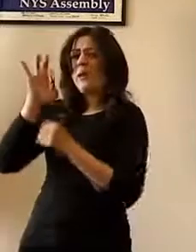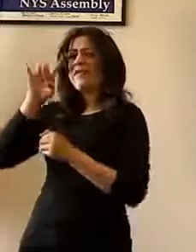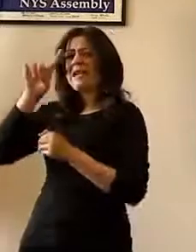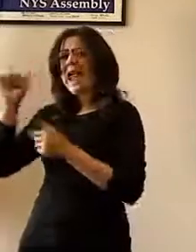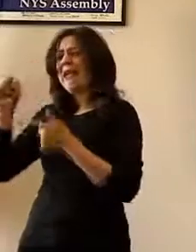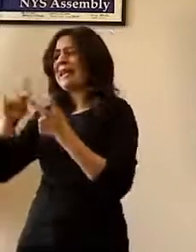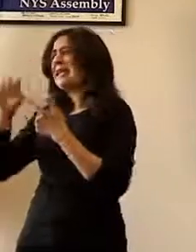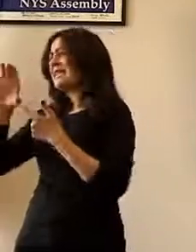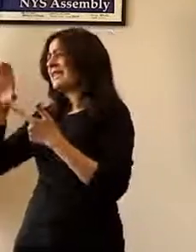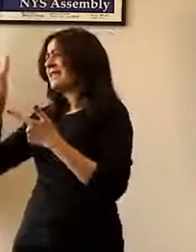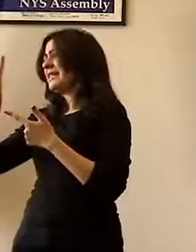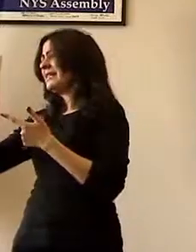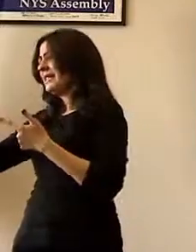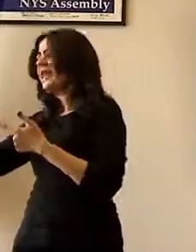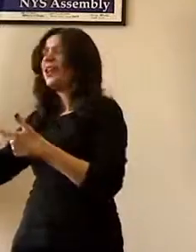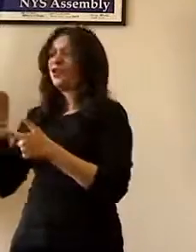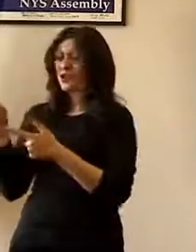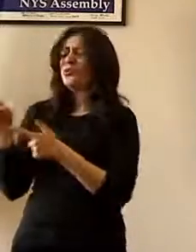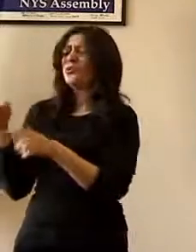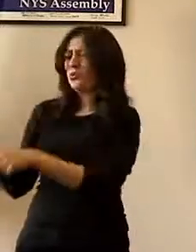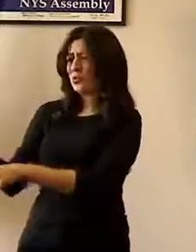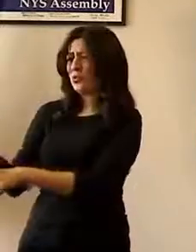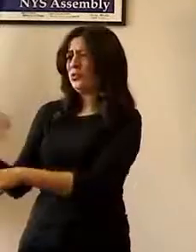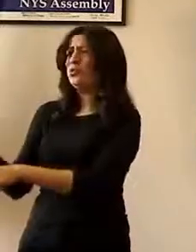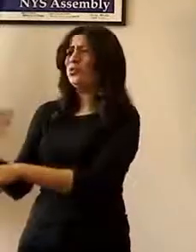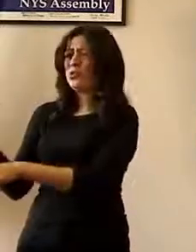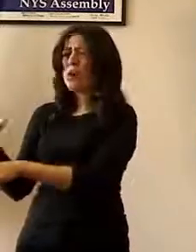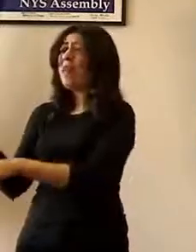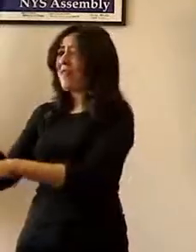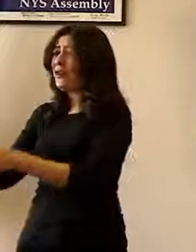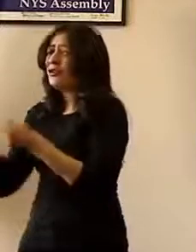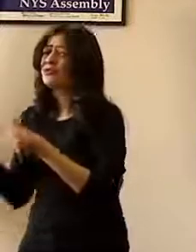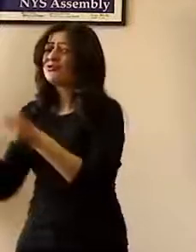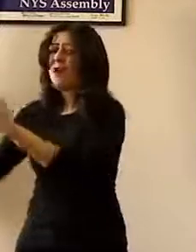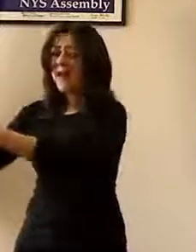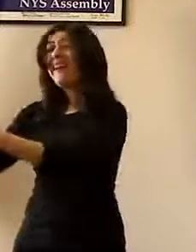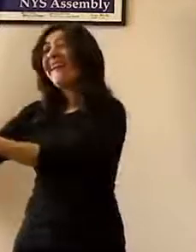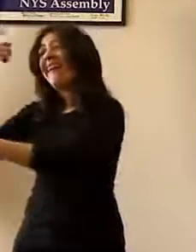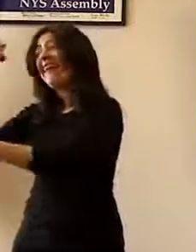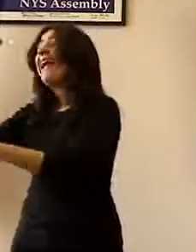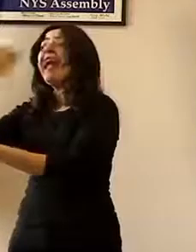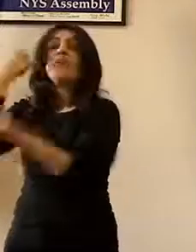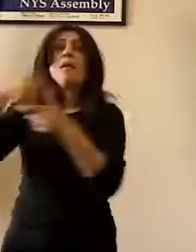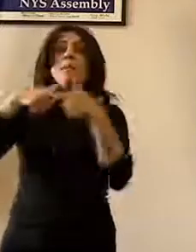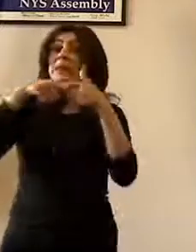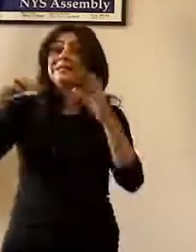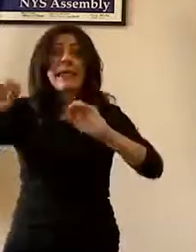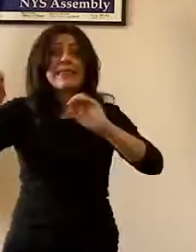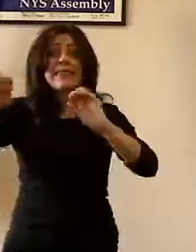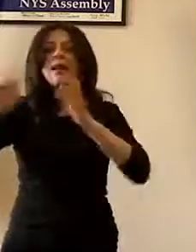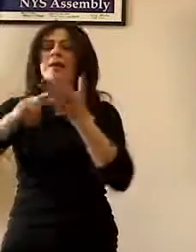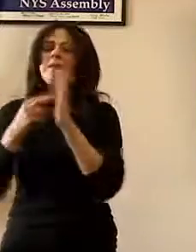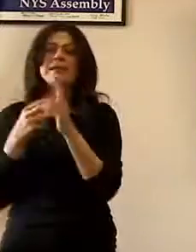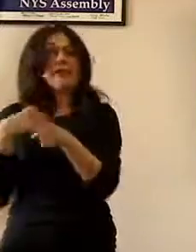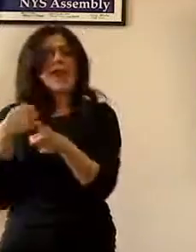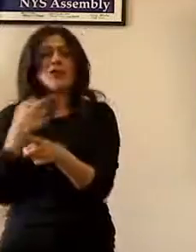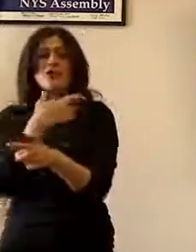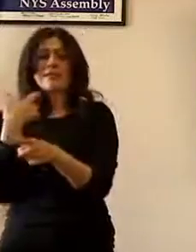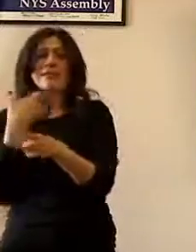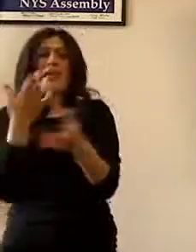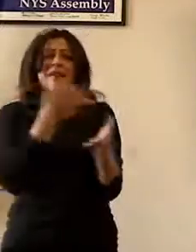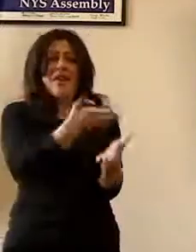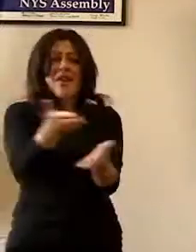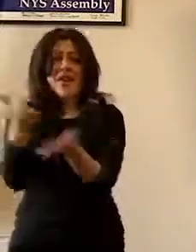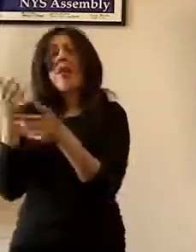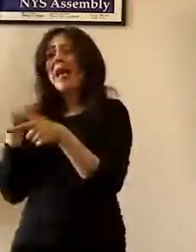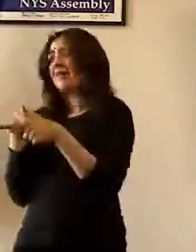they taken no action, of course, there could be the risk of some health. There could be some health risk, and then they'd be